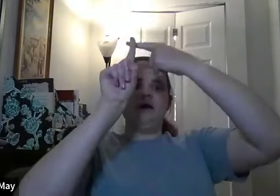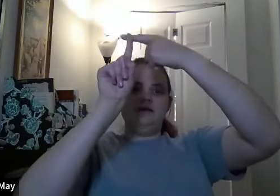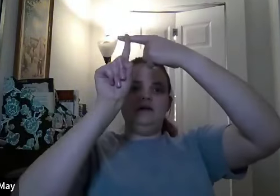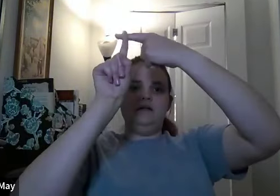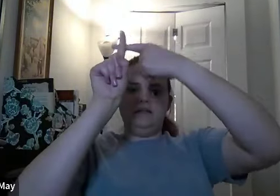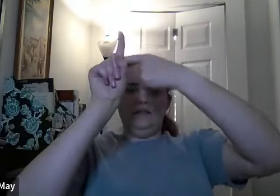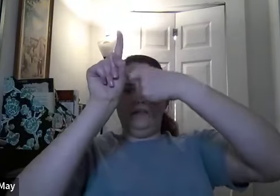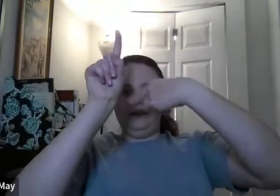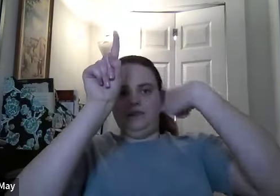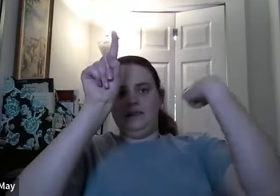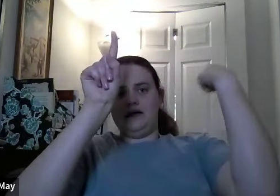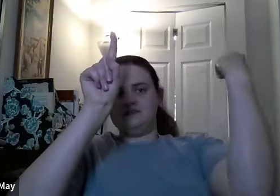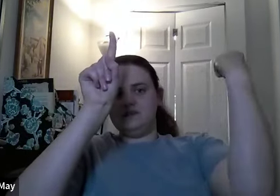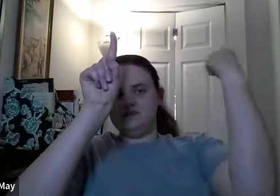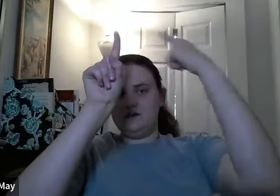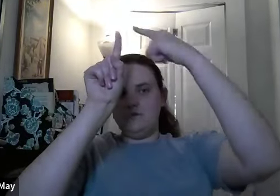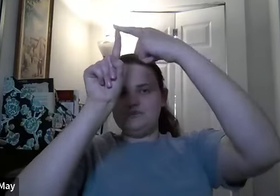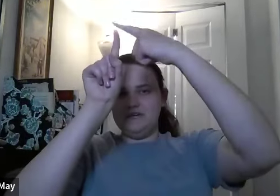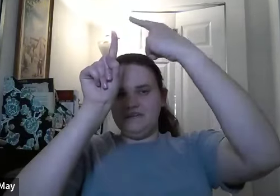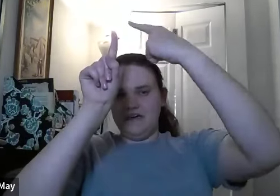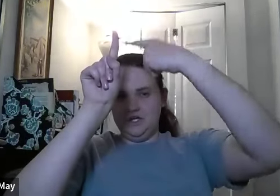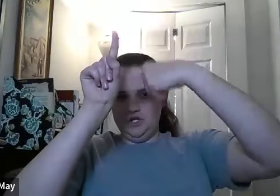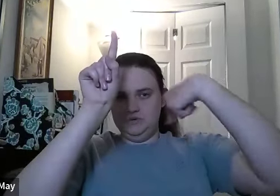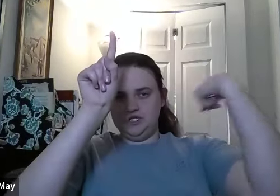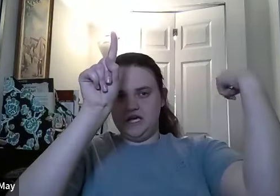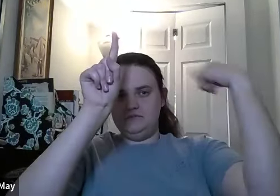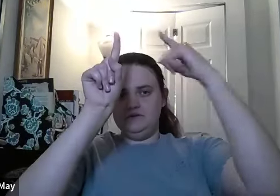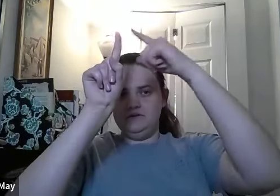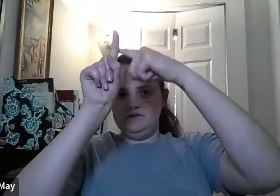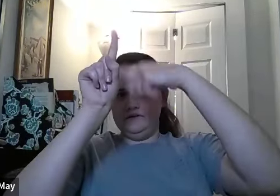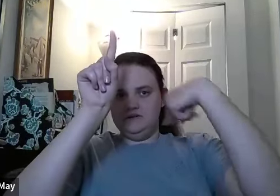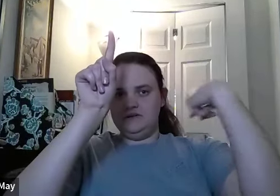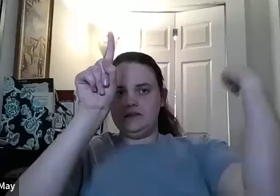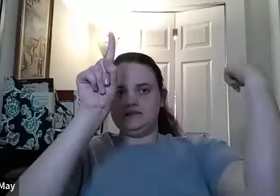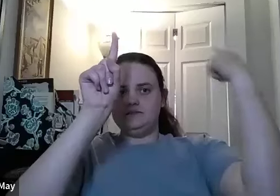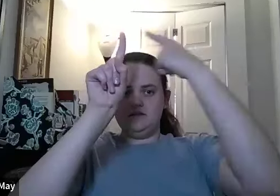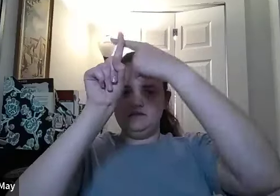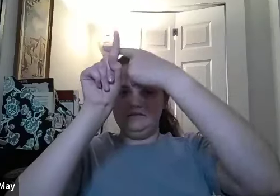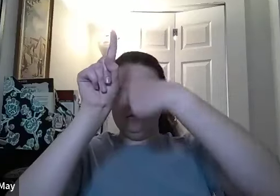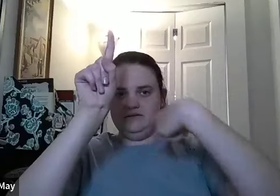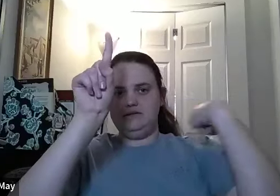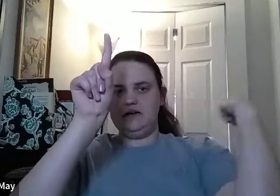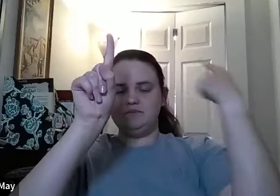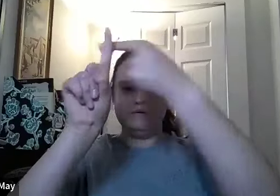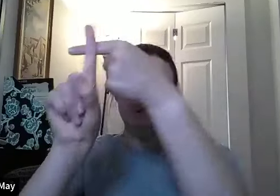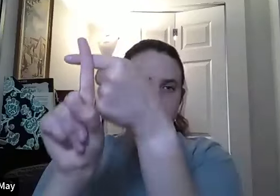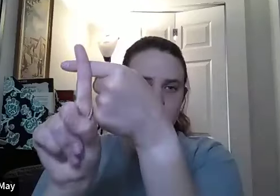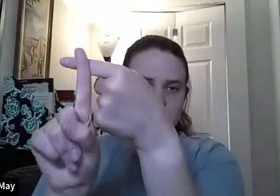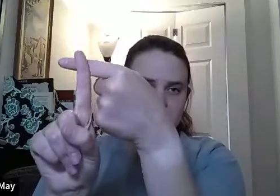back. Last month. You see, I'm almost making like that U shape. Last month. So I still go